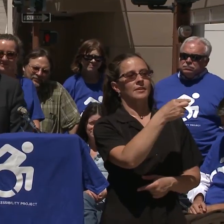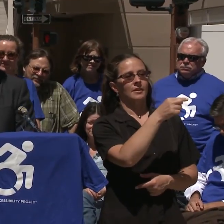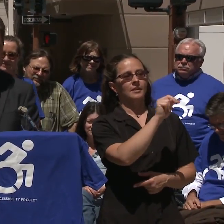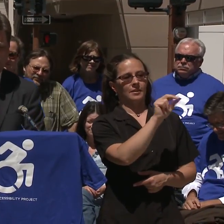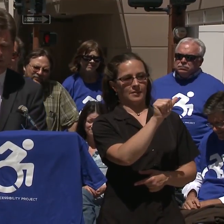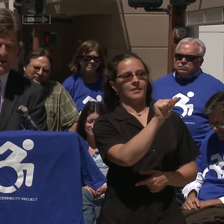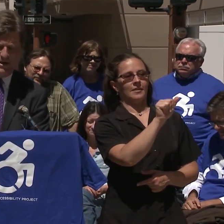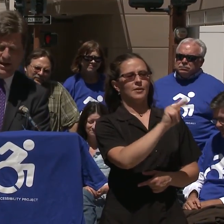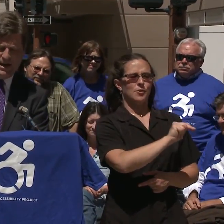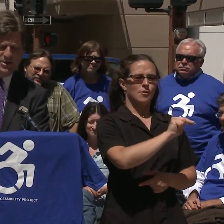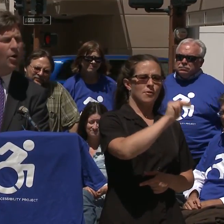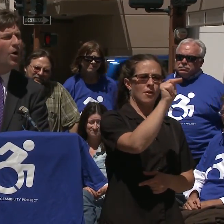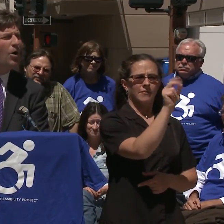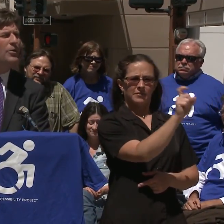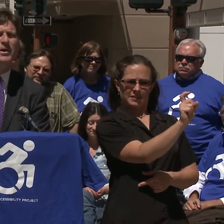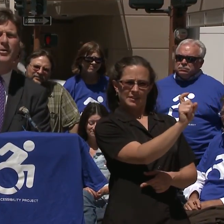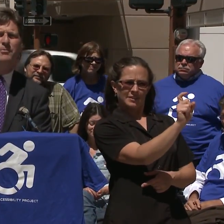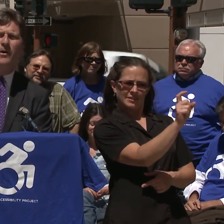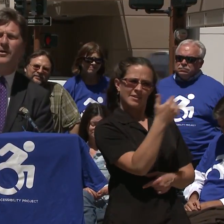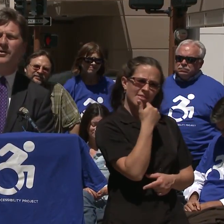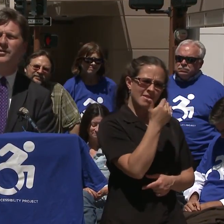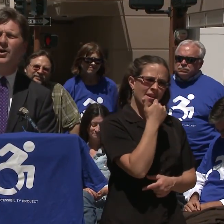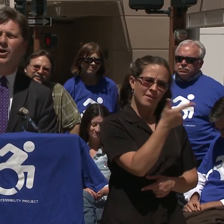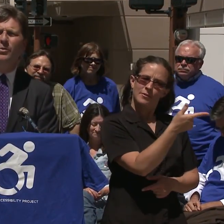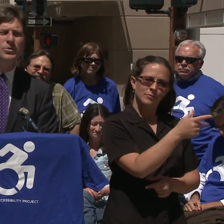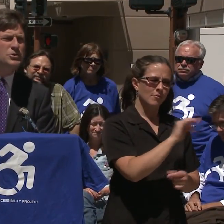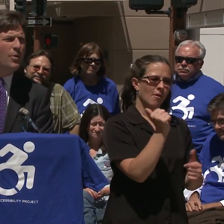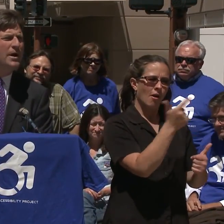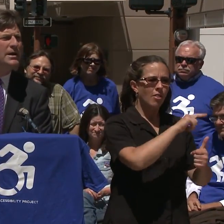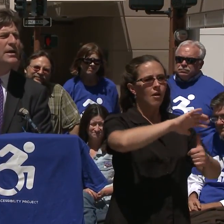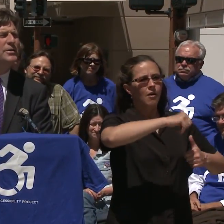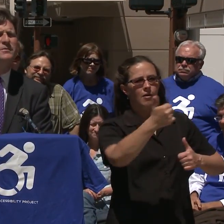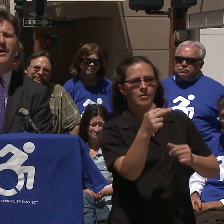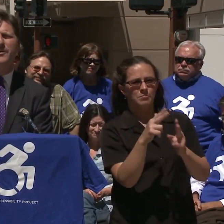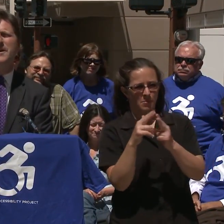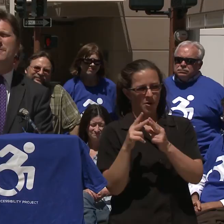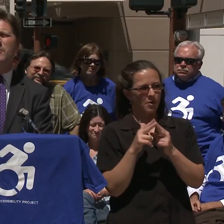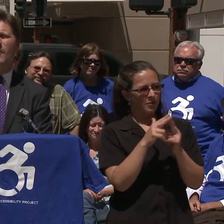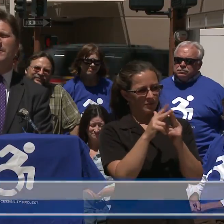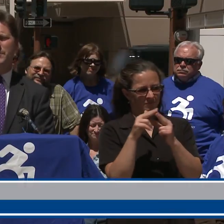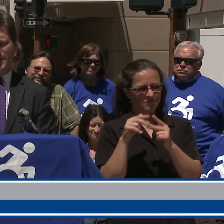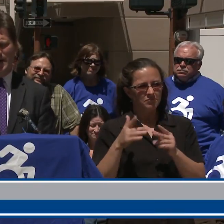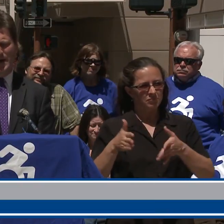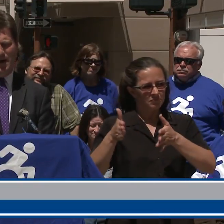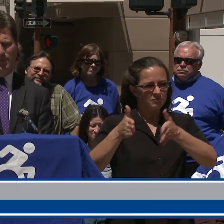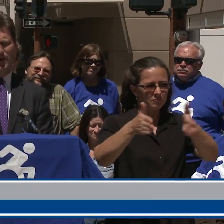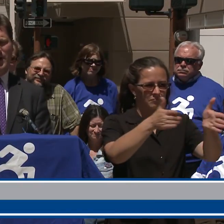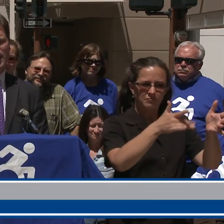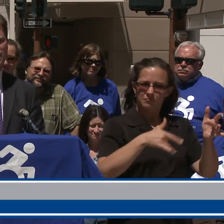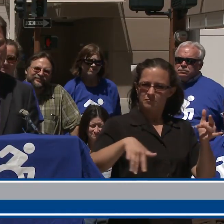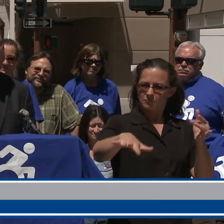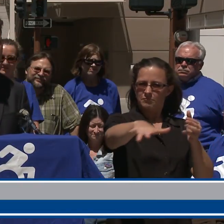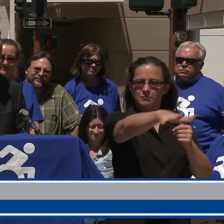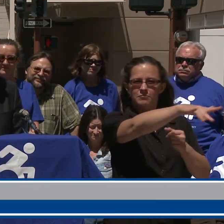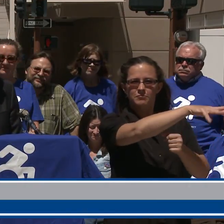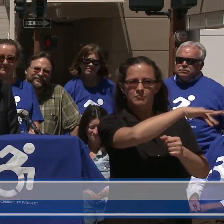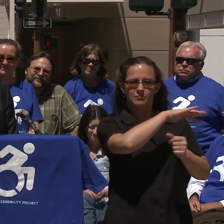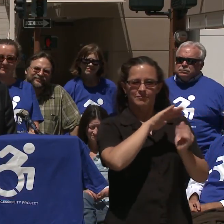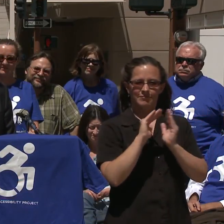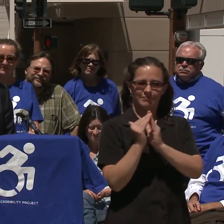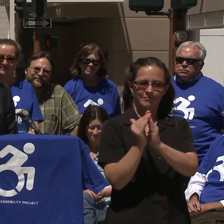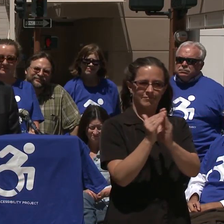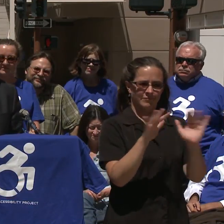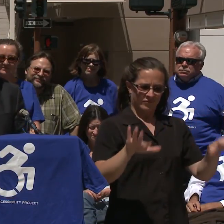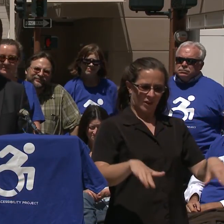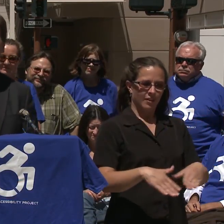Phoenix. Thank you, Cigna, and to all the other partners who will join this very important effort. In Phoenix, we are